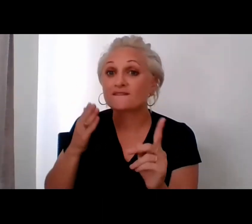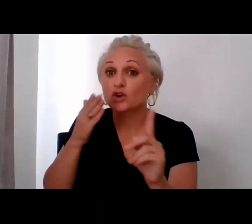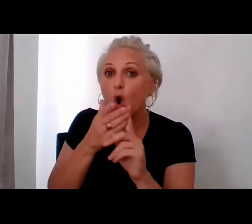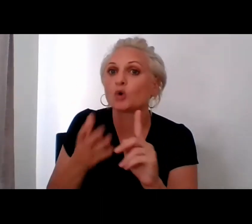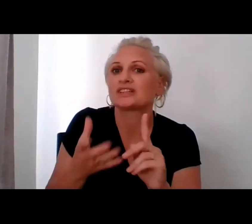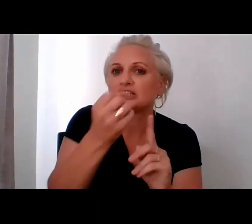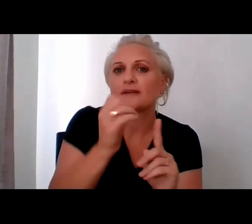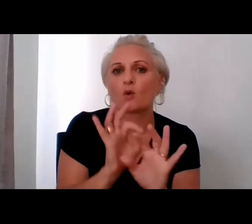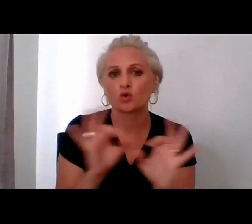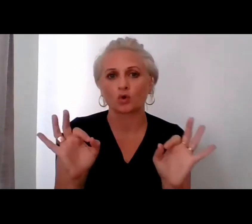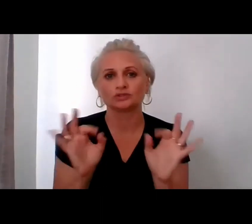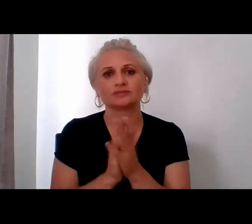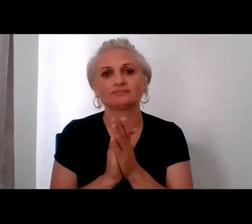for.